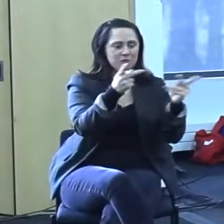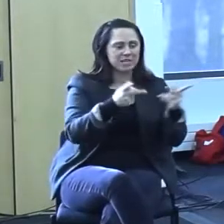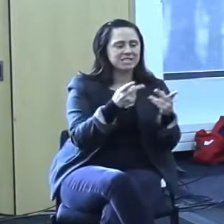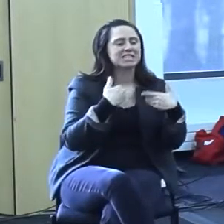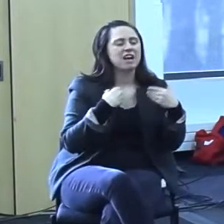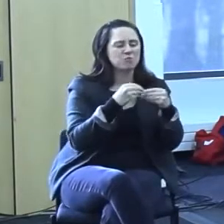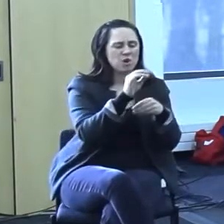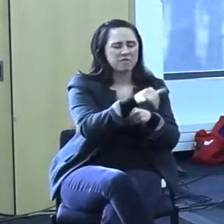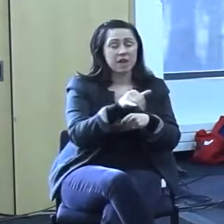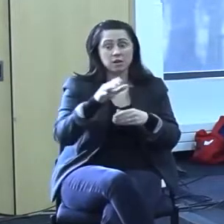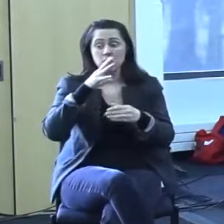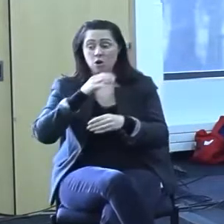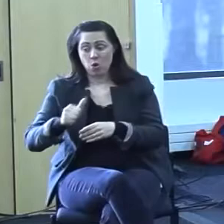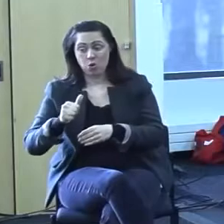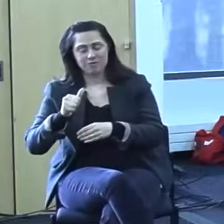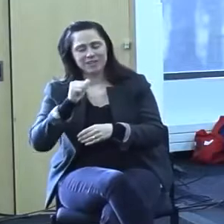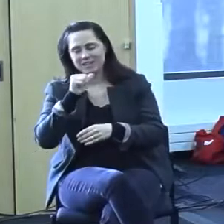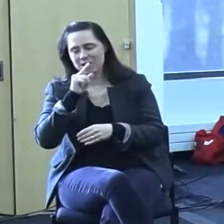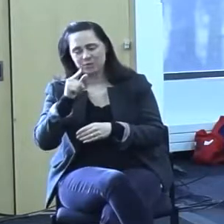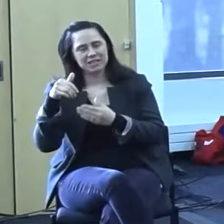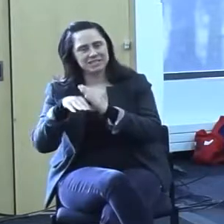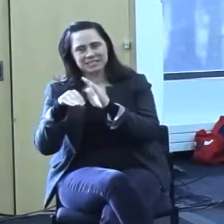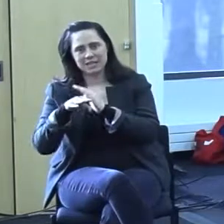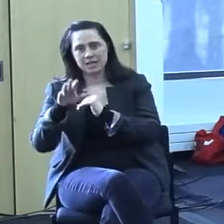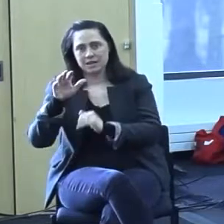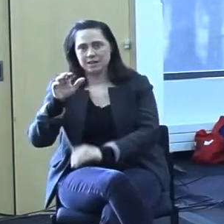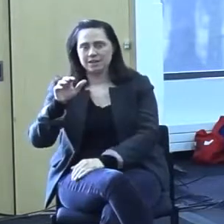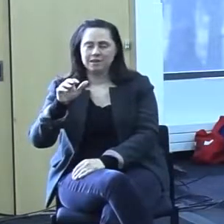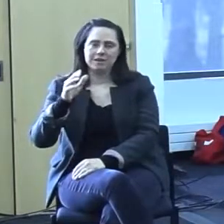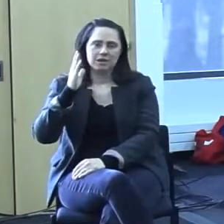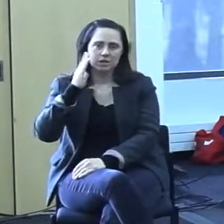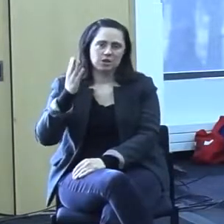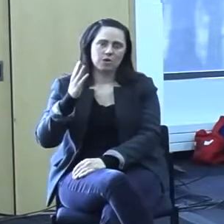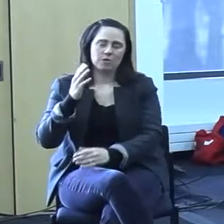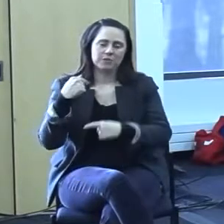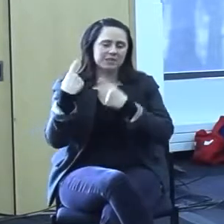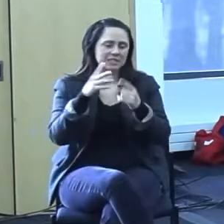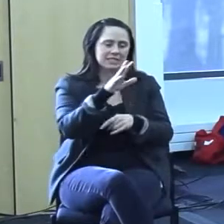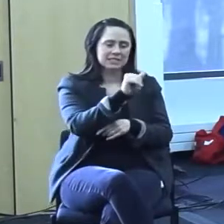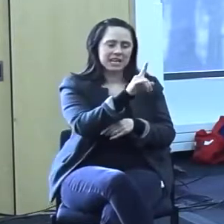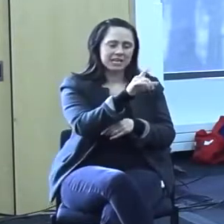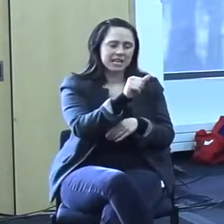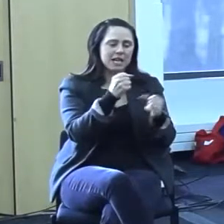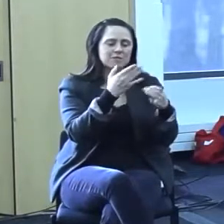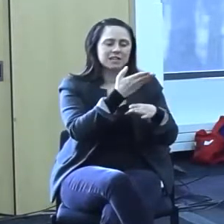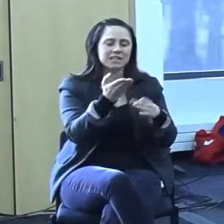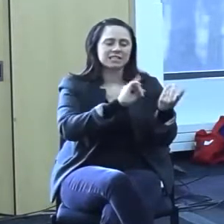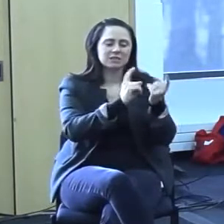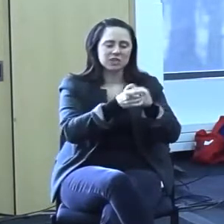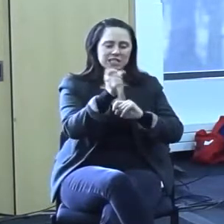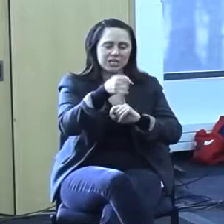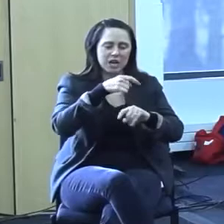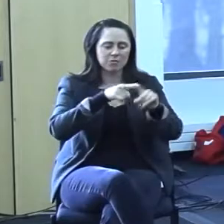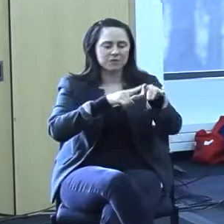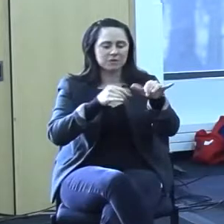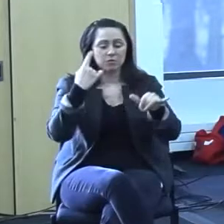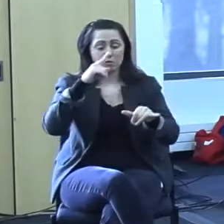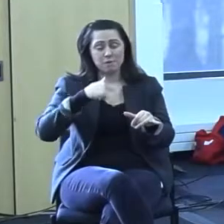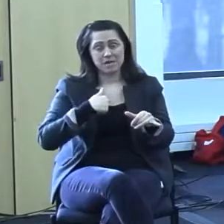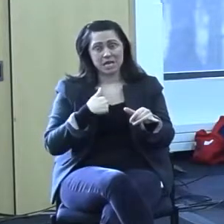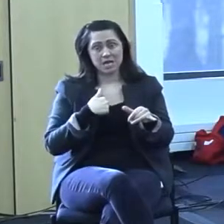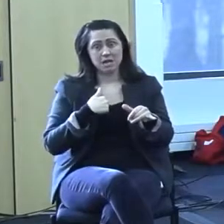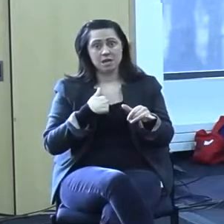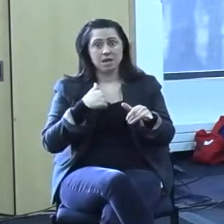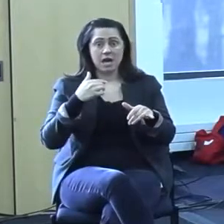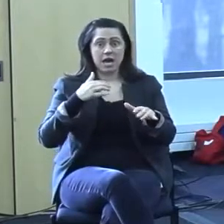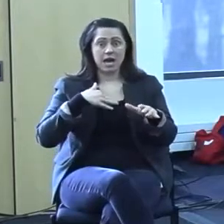are not as accessible. Like I'm saying, like with the ADA, a lot of things have changed. But at the same time, for me, you know, being on